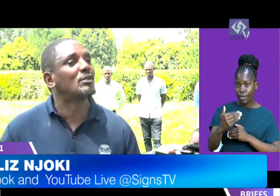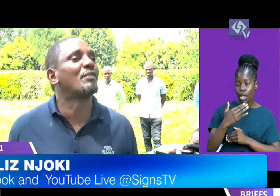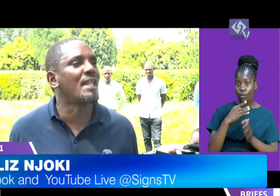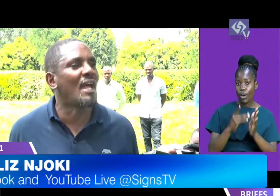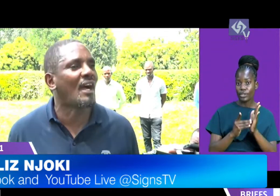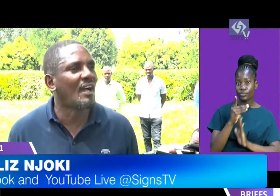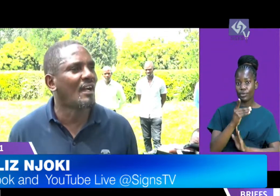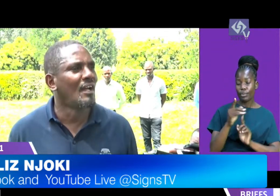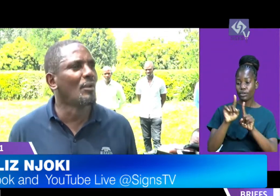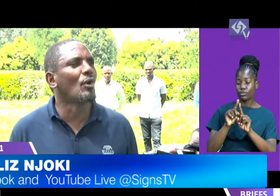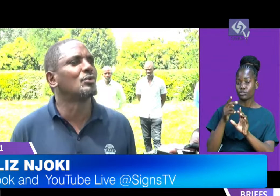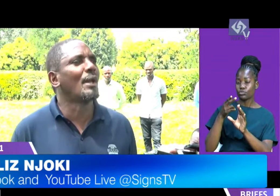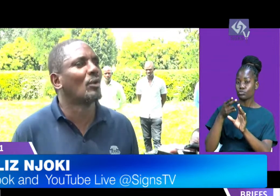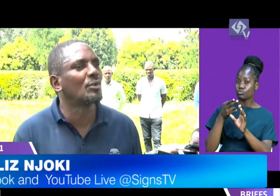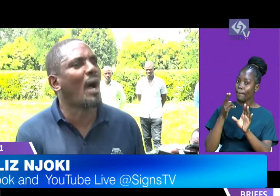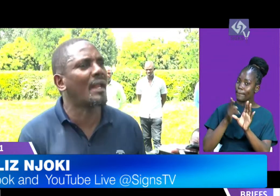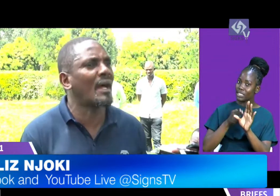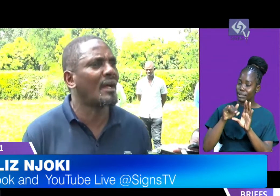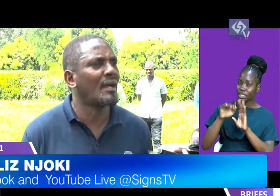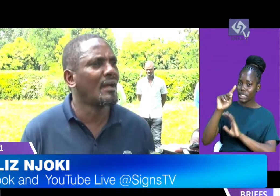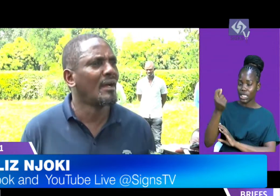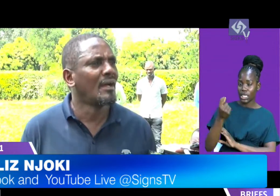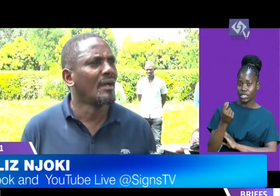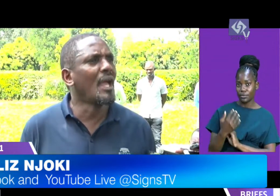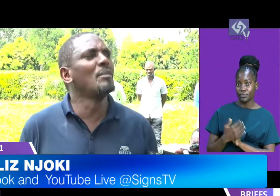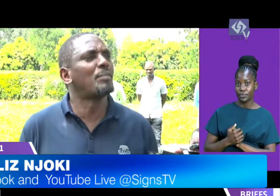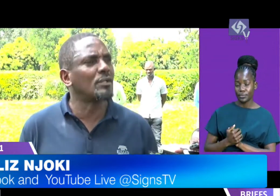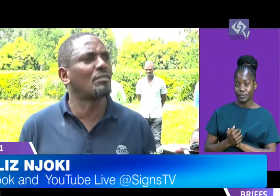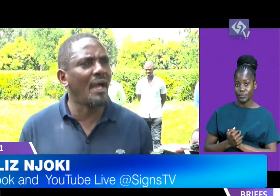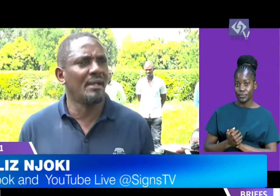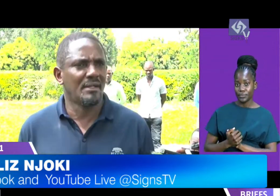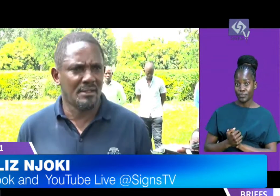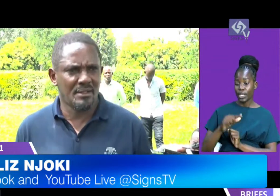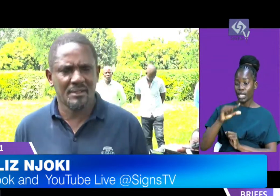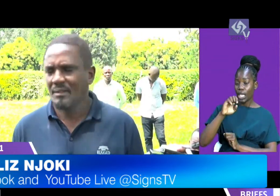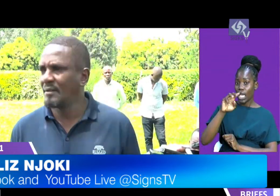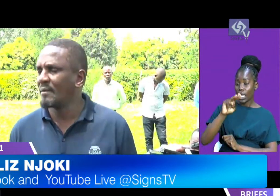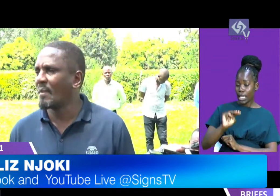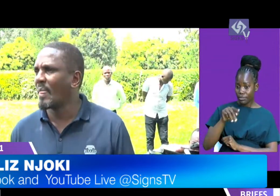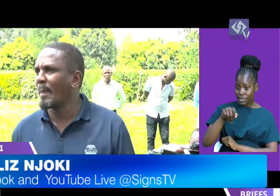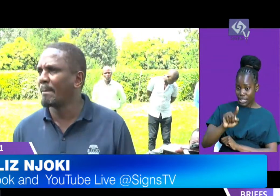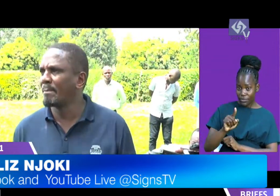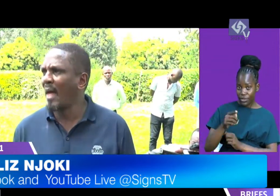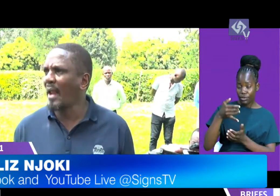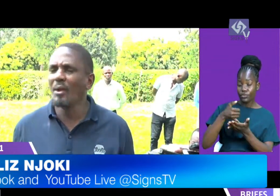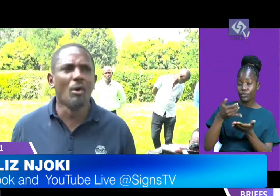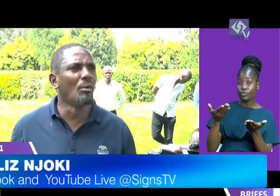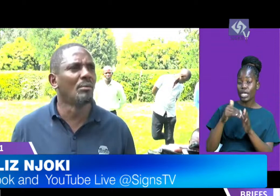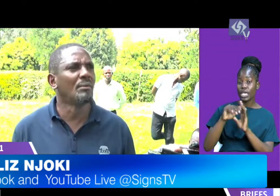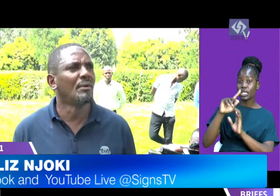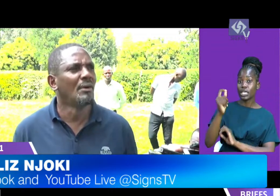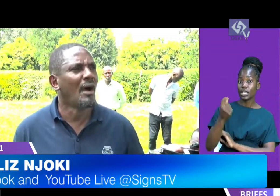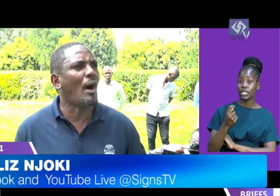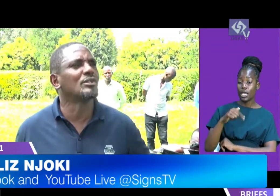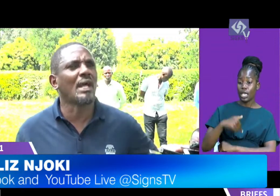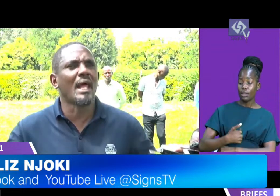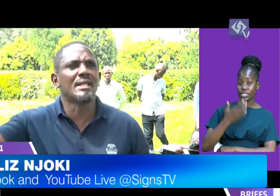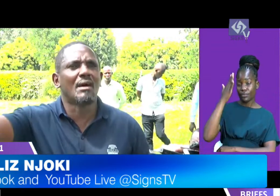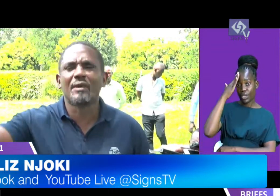of Kenya, because we are not Uganda. Yes. Game is part of Kenya. And I know I was challenged in a